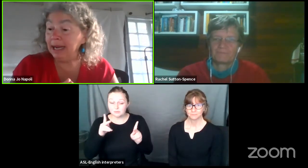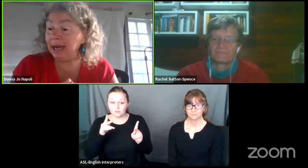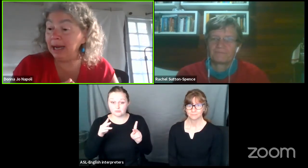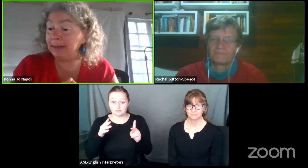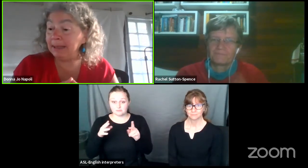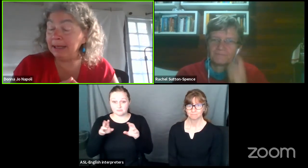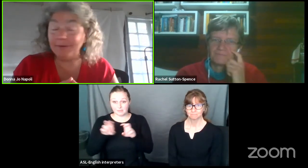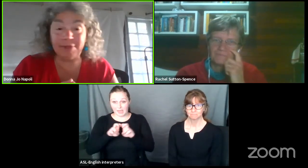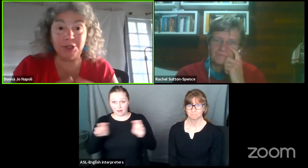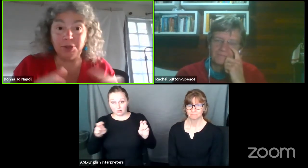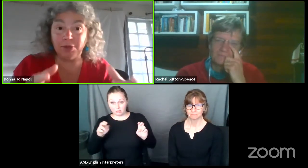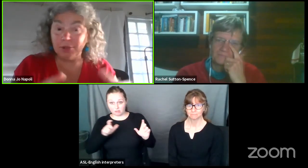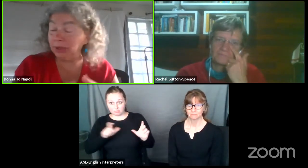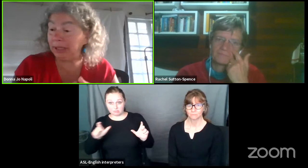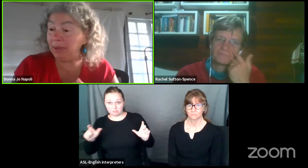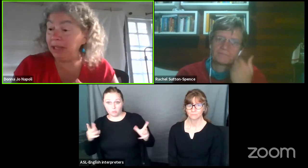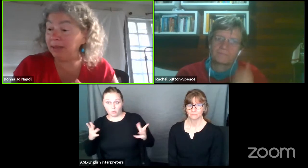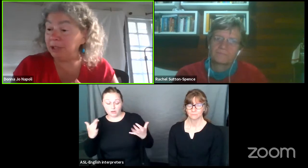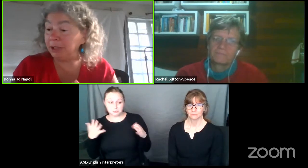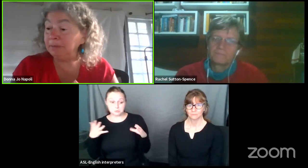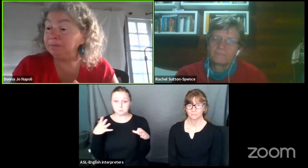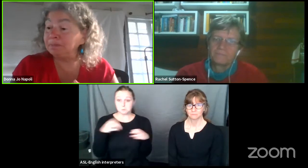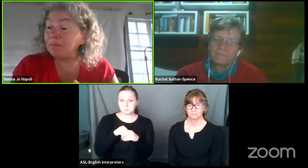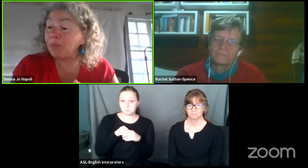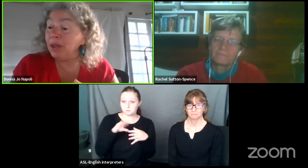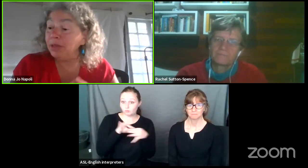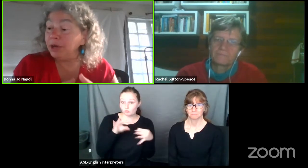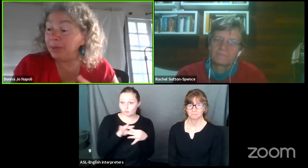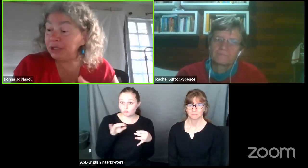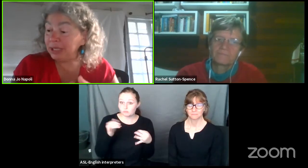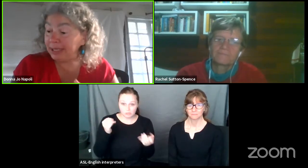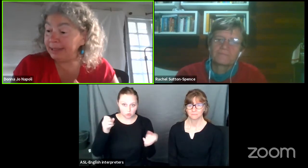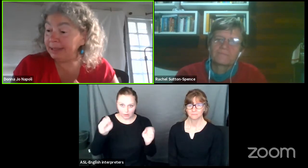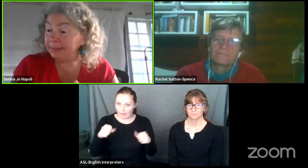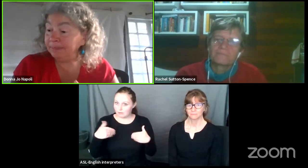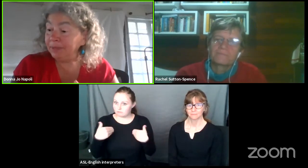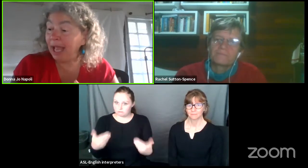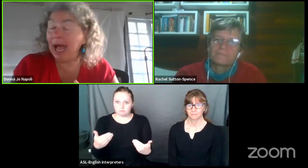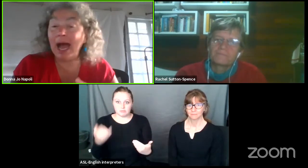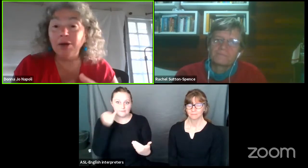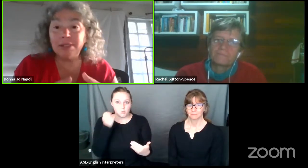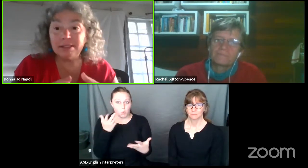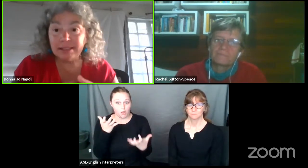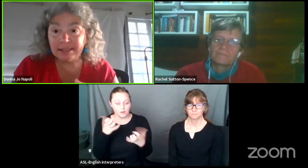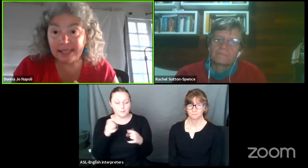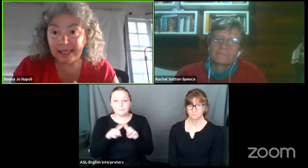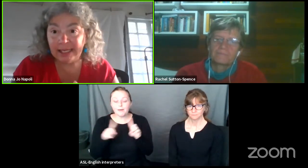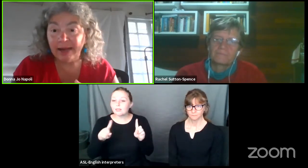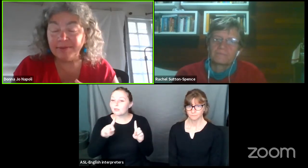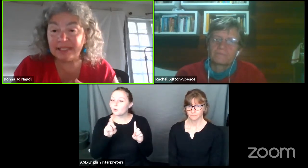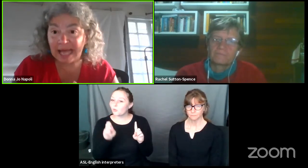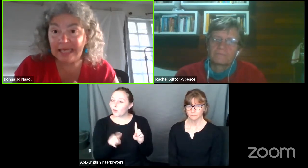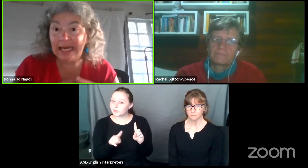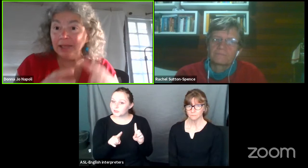in. If they do, they're certainly welcome to. The question is, how